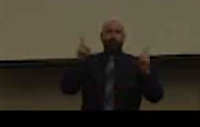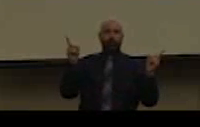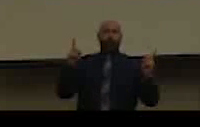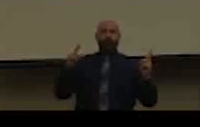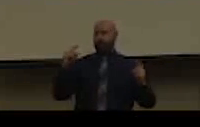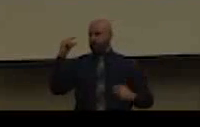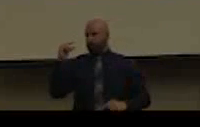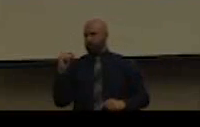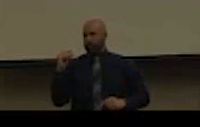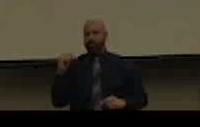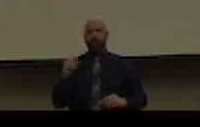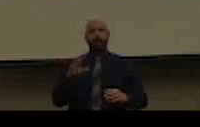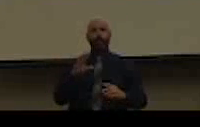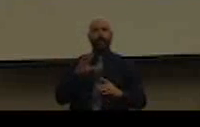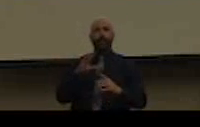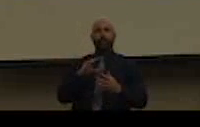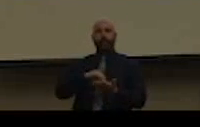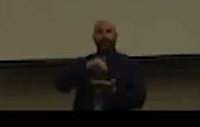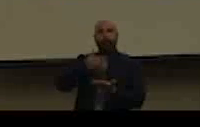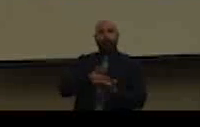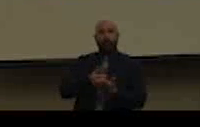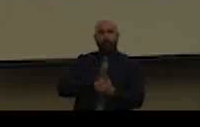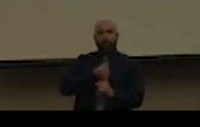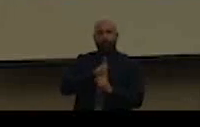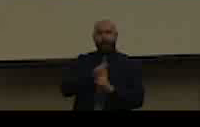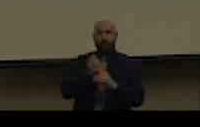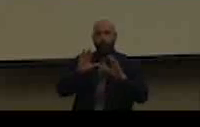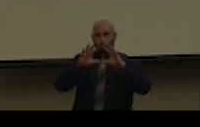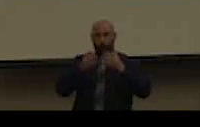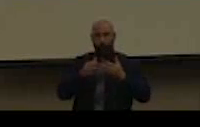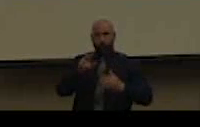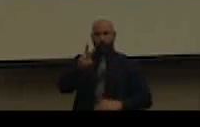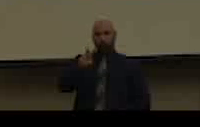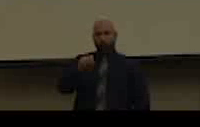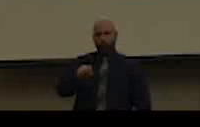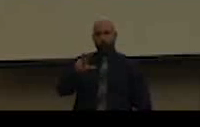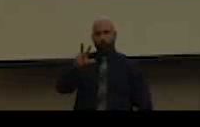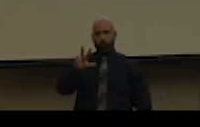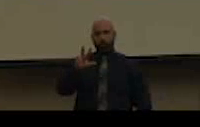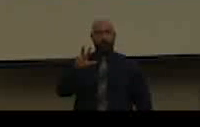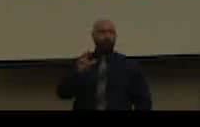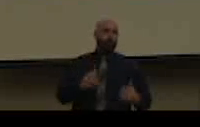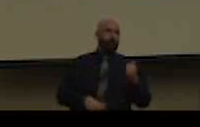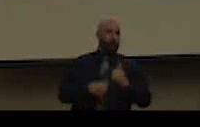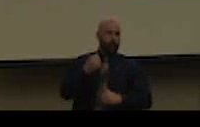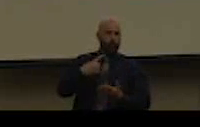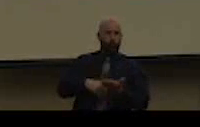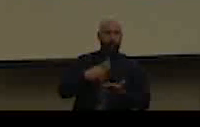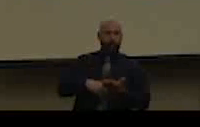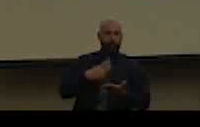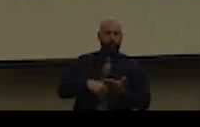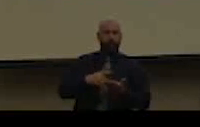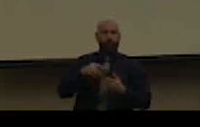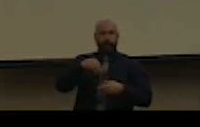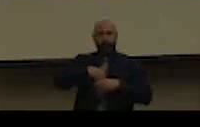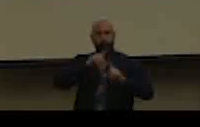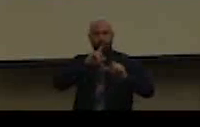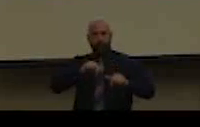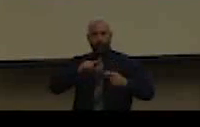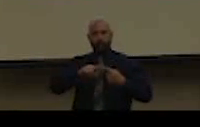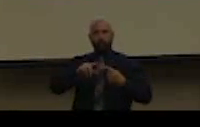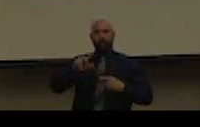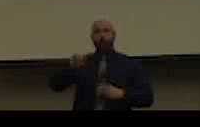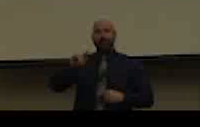impacting the overall 2.3, which I think was certainly most talked about in response to type 3 centers, the